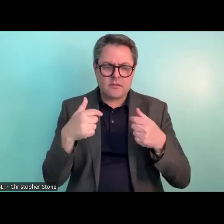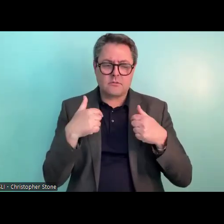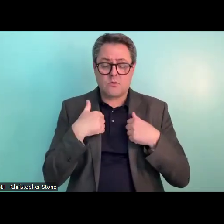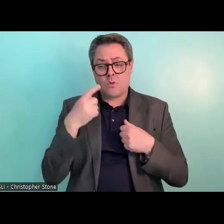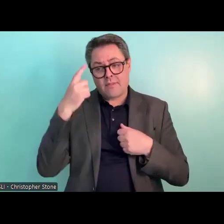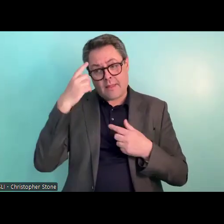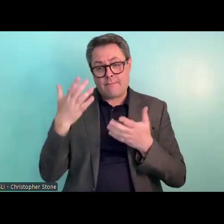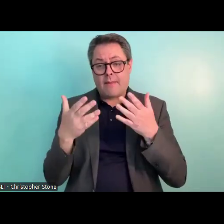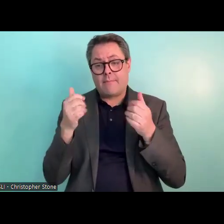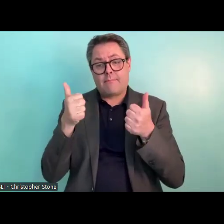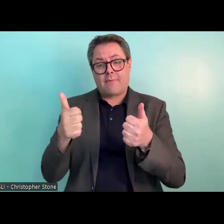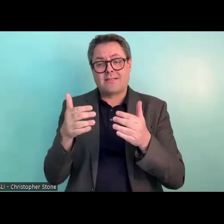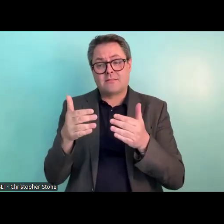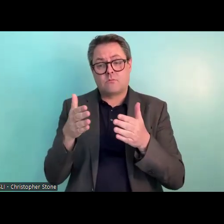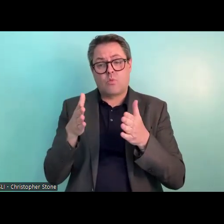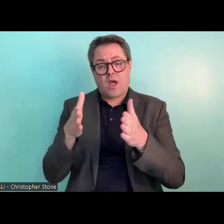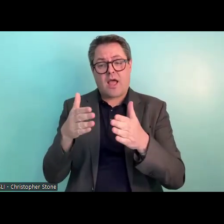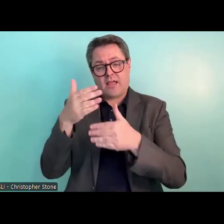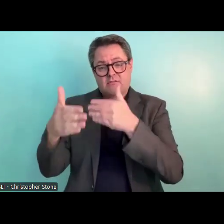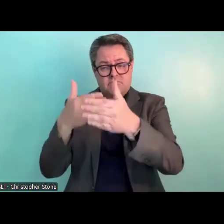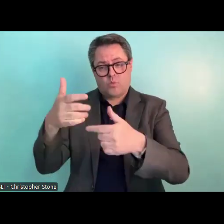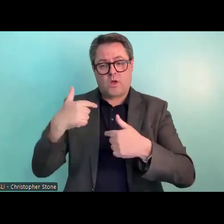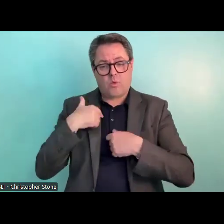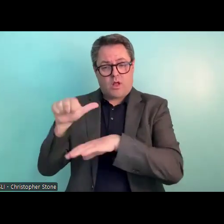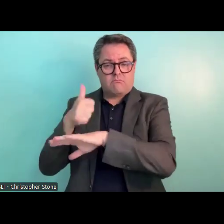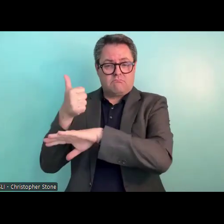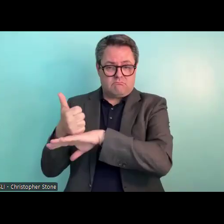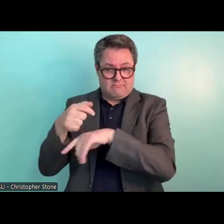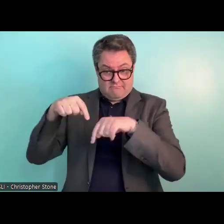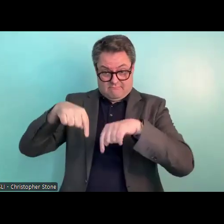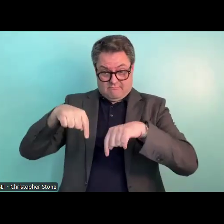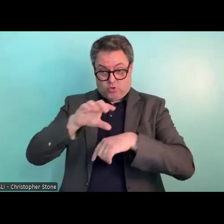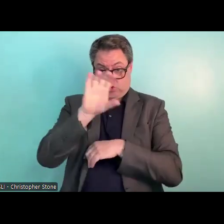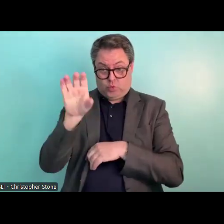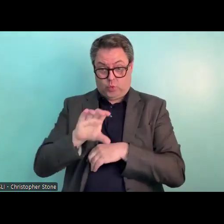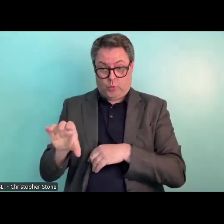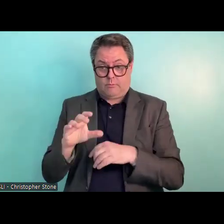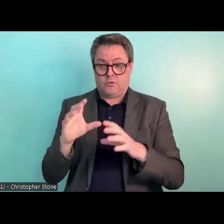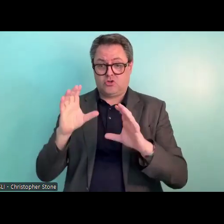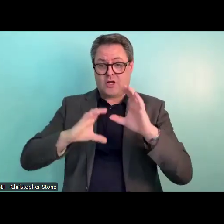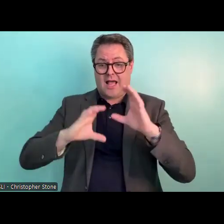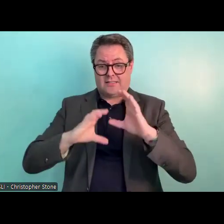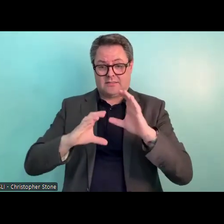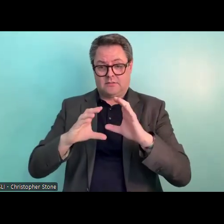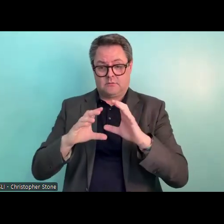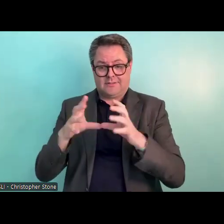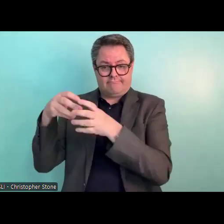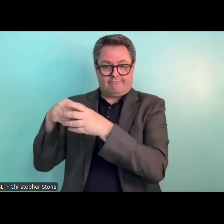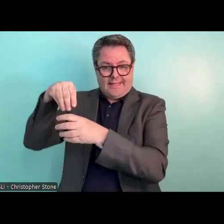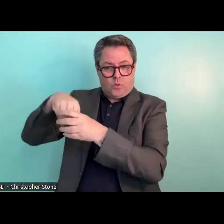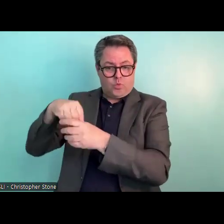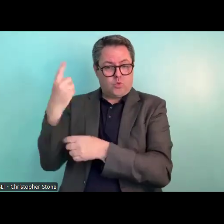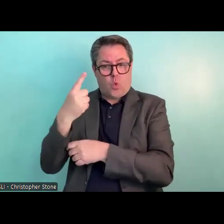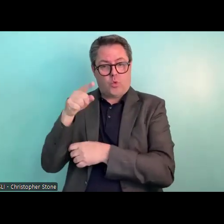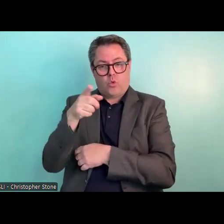So there are a couple of different channels that are going on, so I'm looking between both of them. I think the best way forward is if